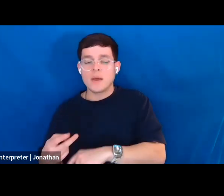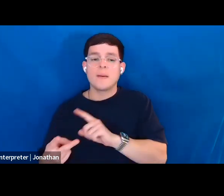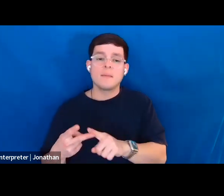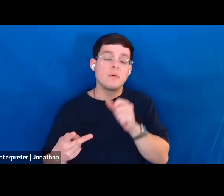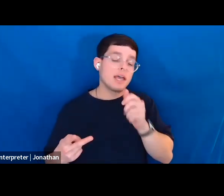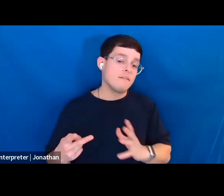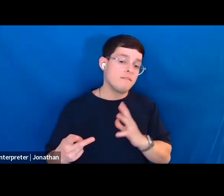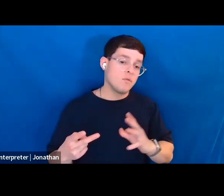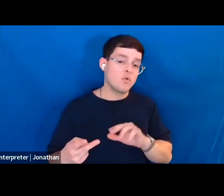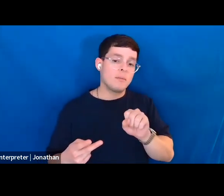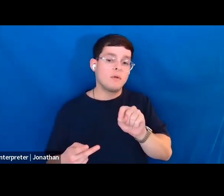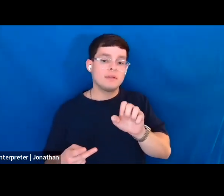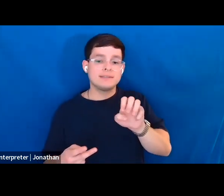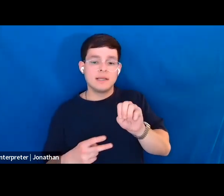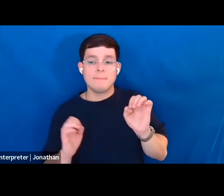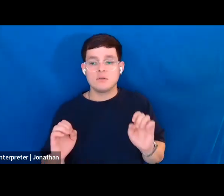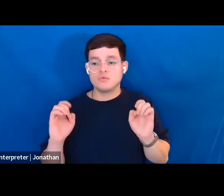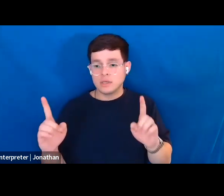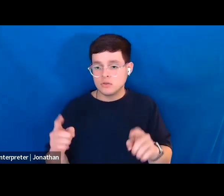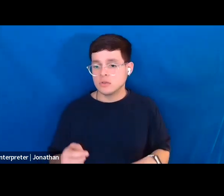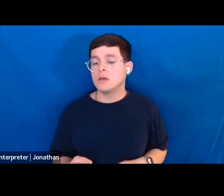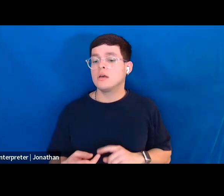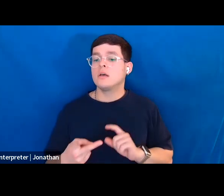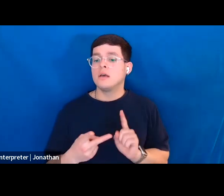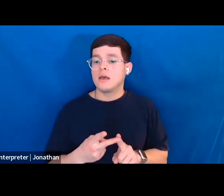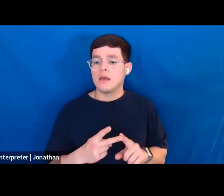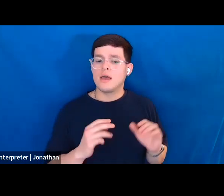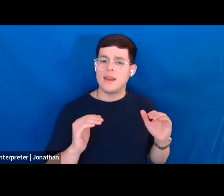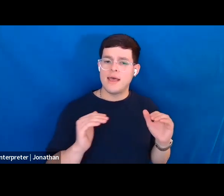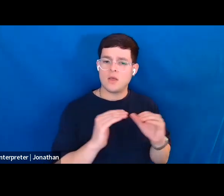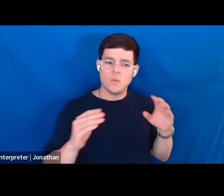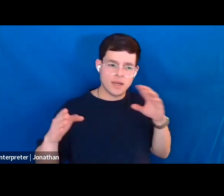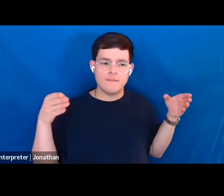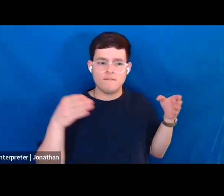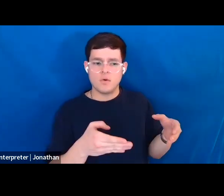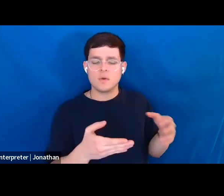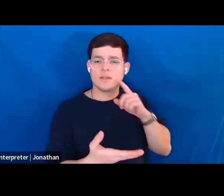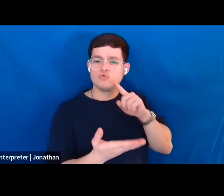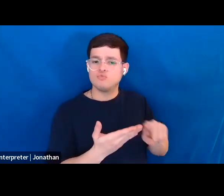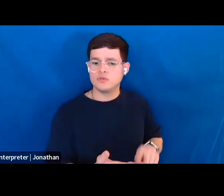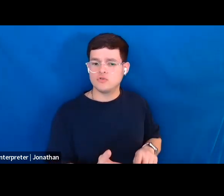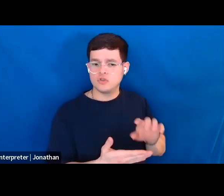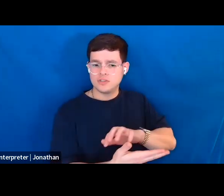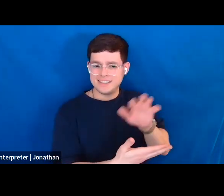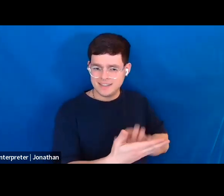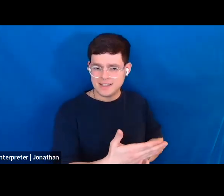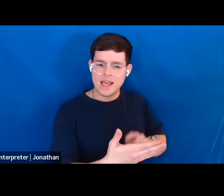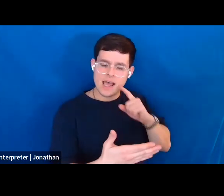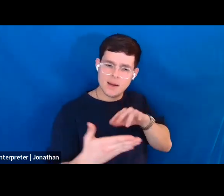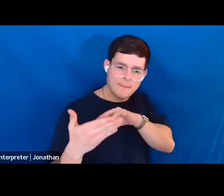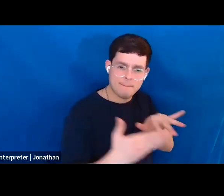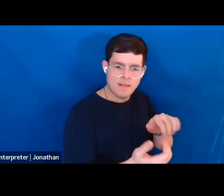informal STEM education, and equity-focused research design and